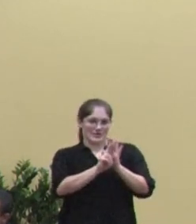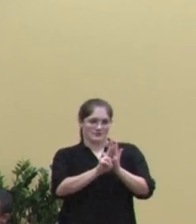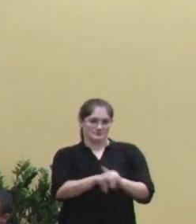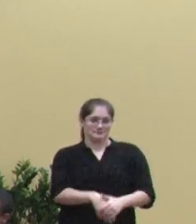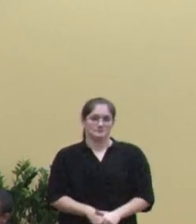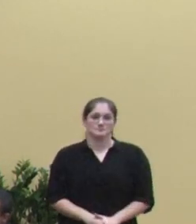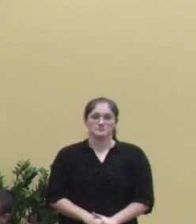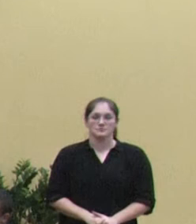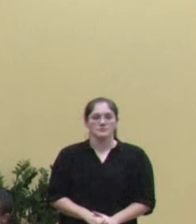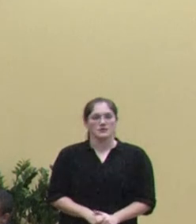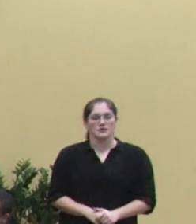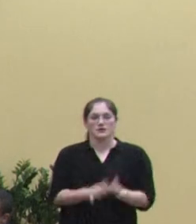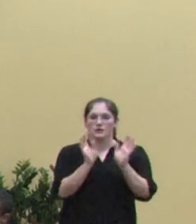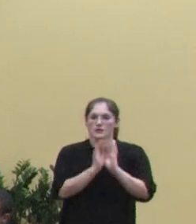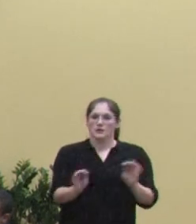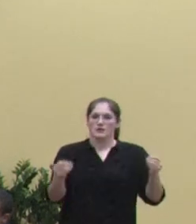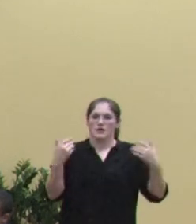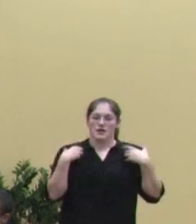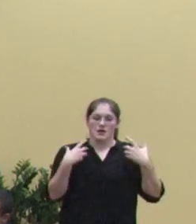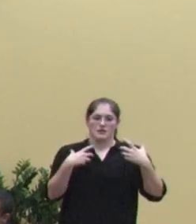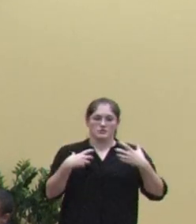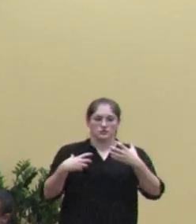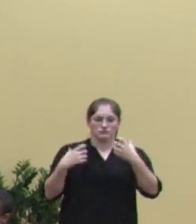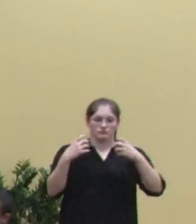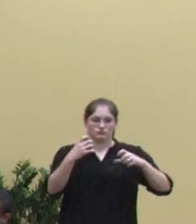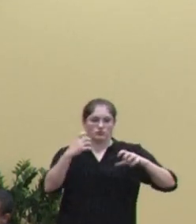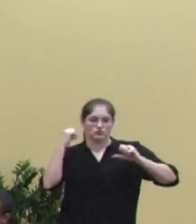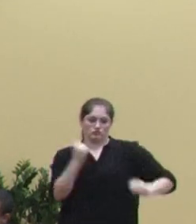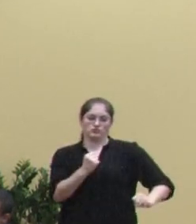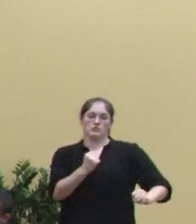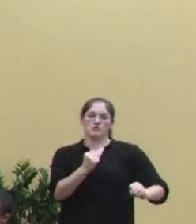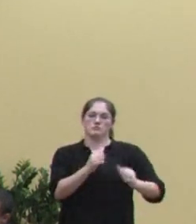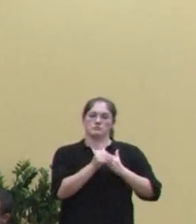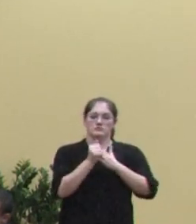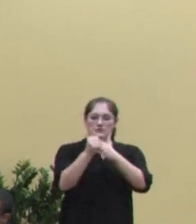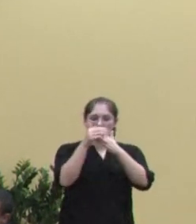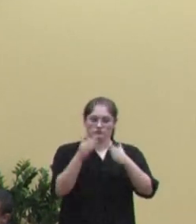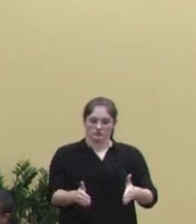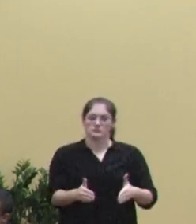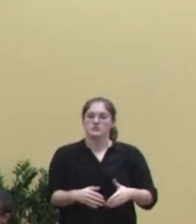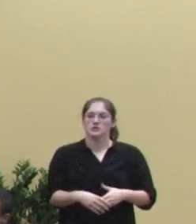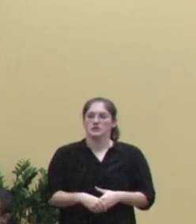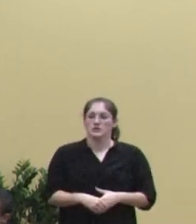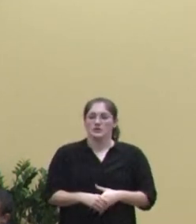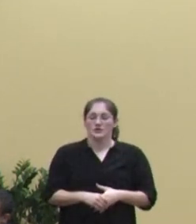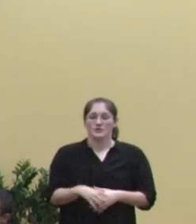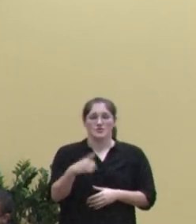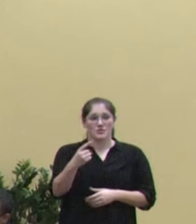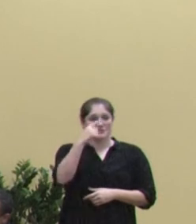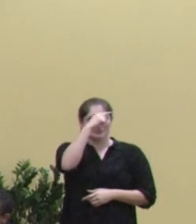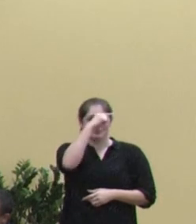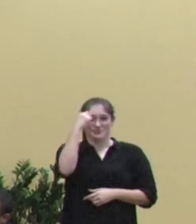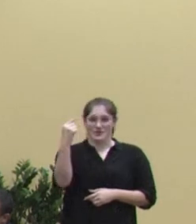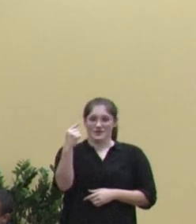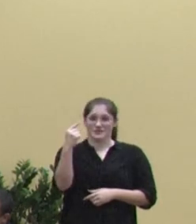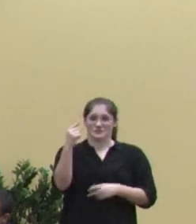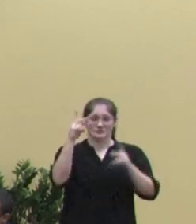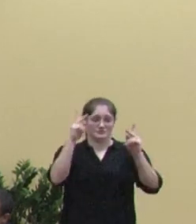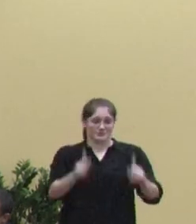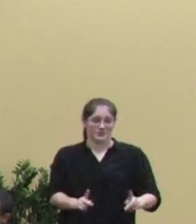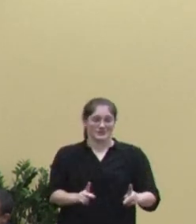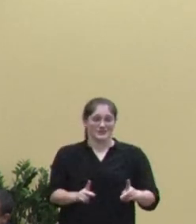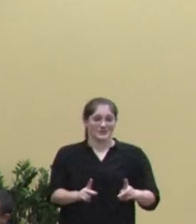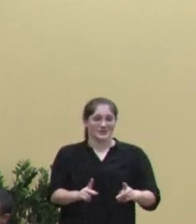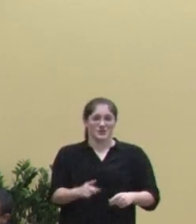strong leadership, because we look and we have one of 44 presidents, we have one black person. Not one black person,